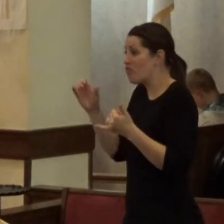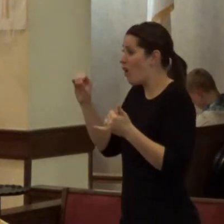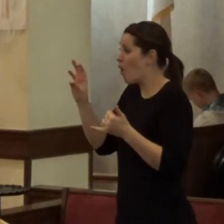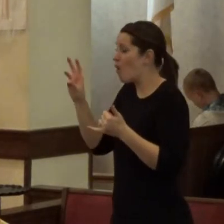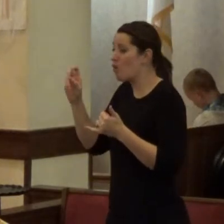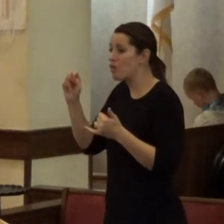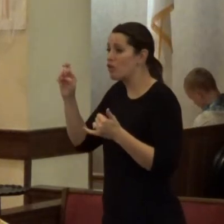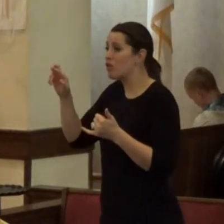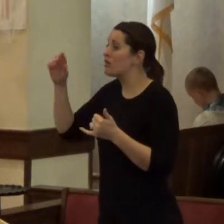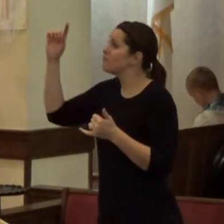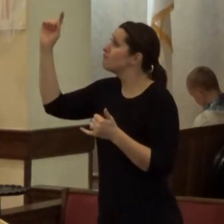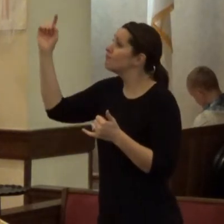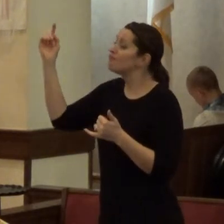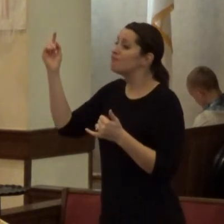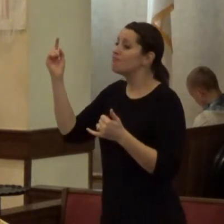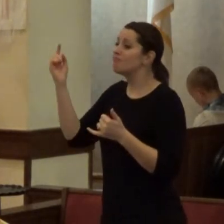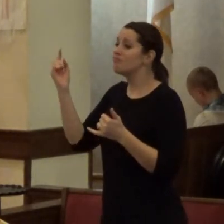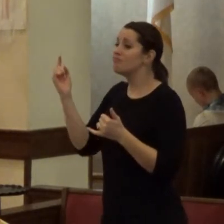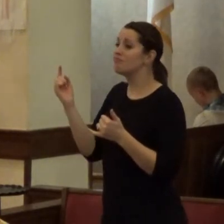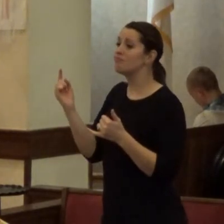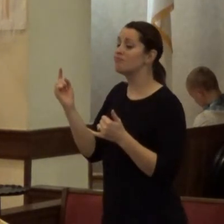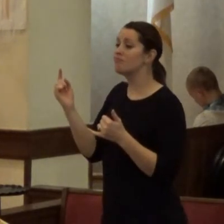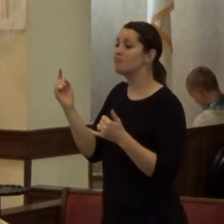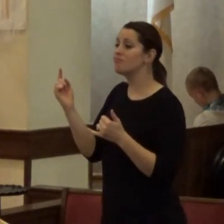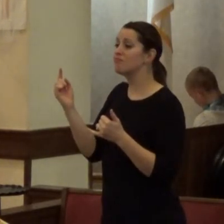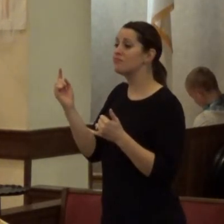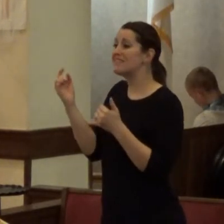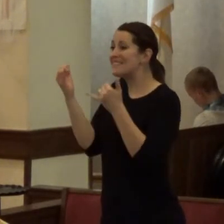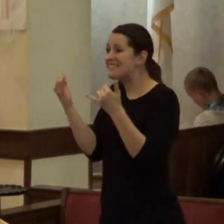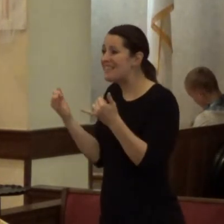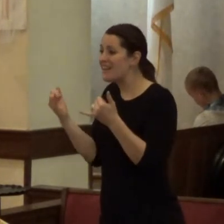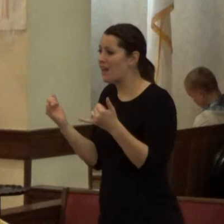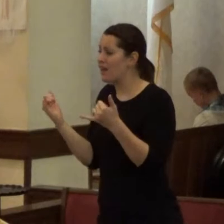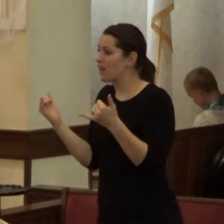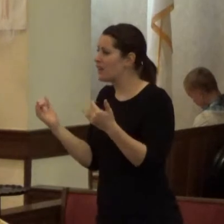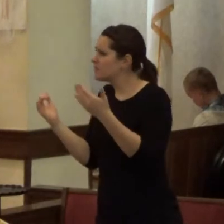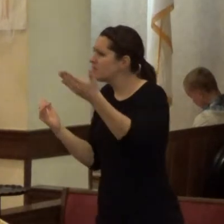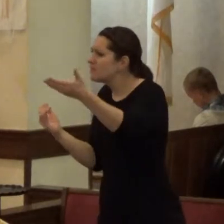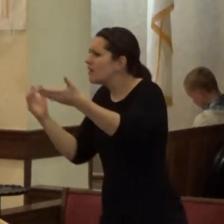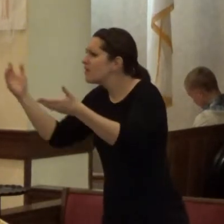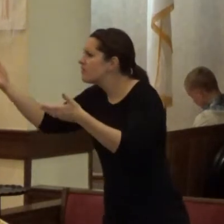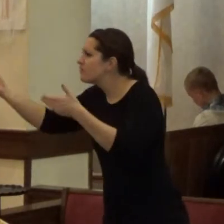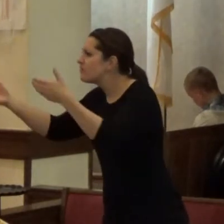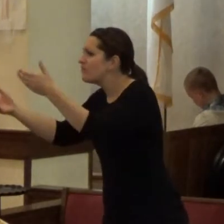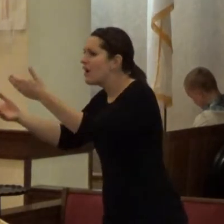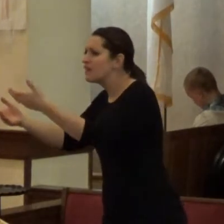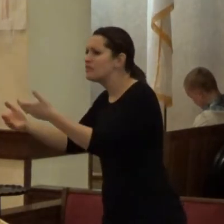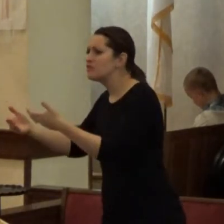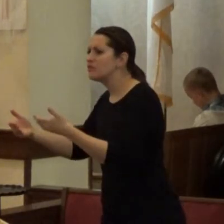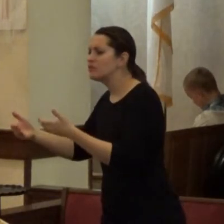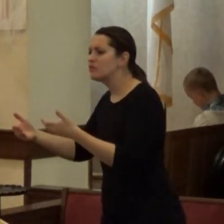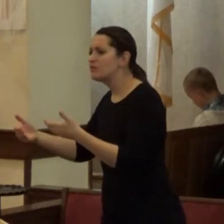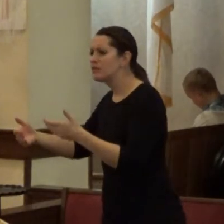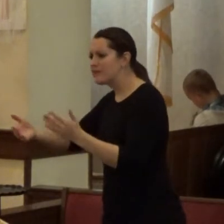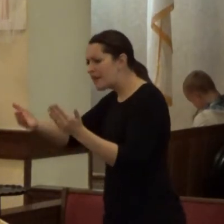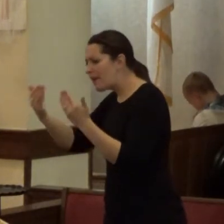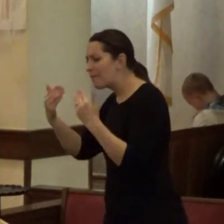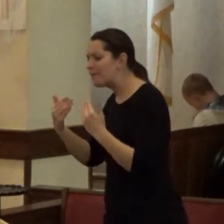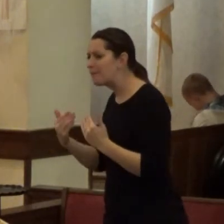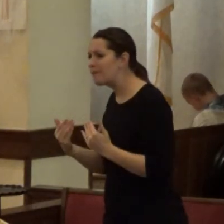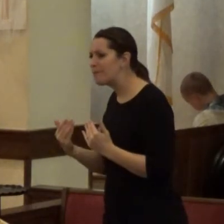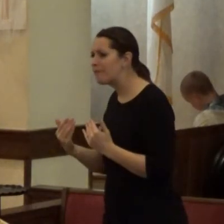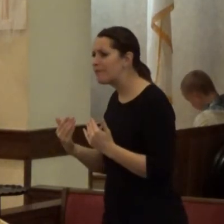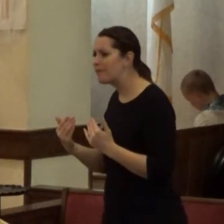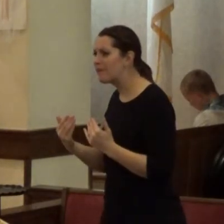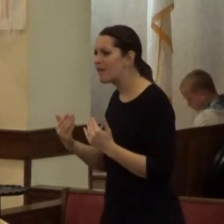of the vineyard, this very day invites you to come and gather at